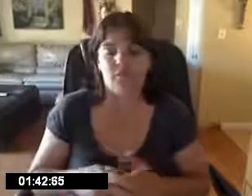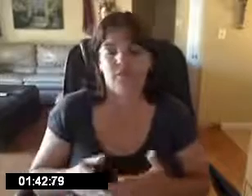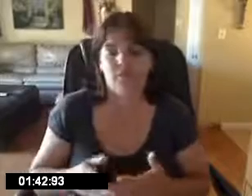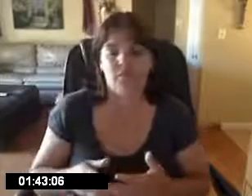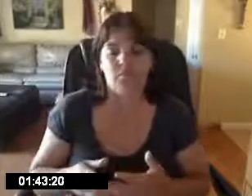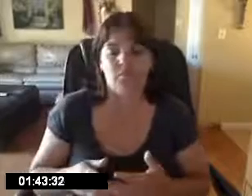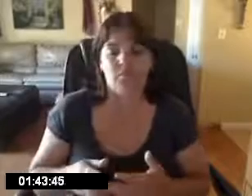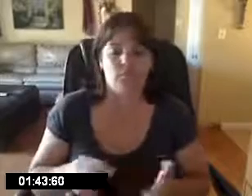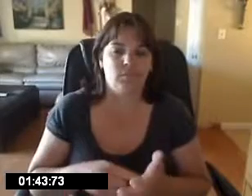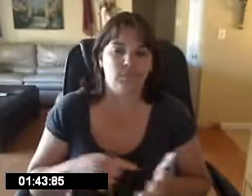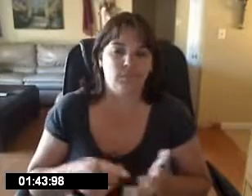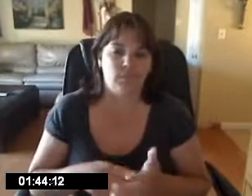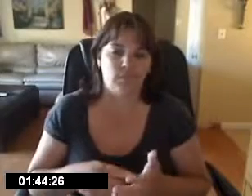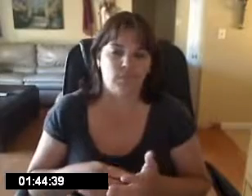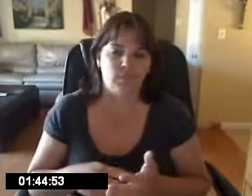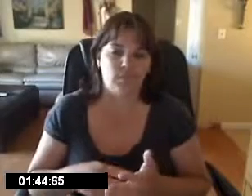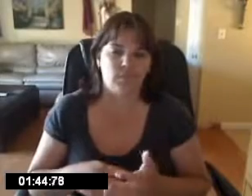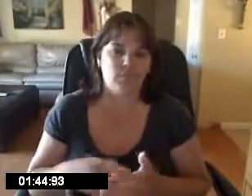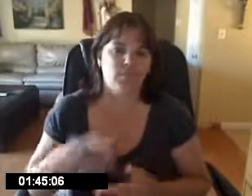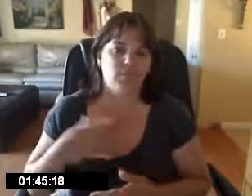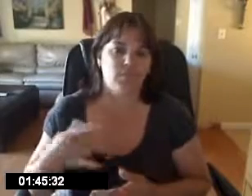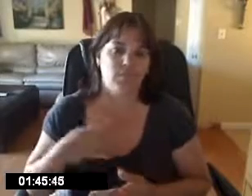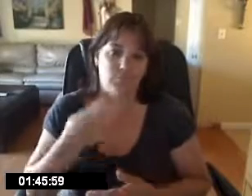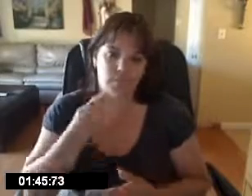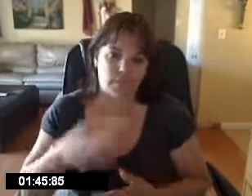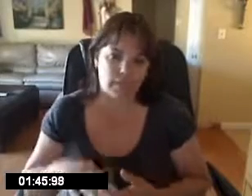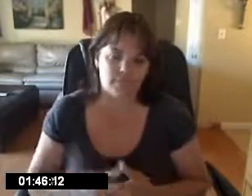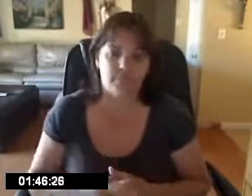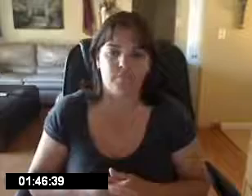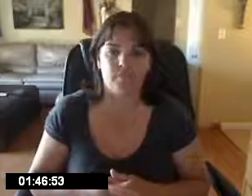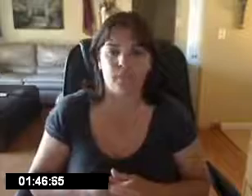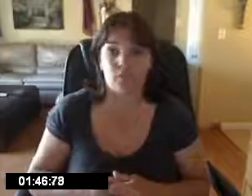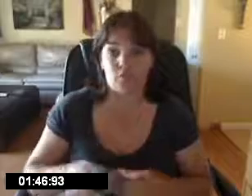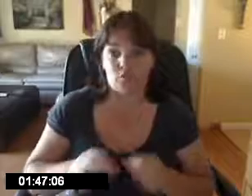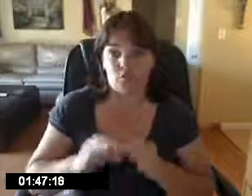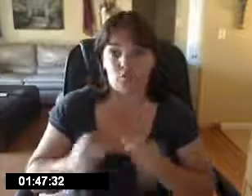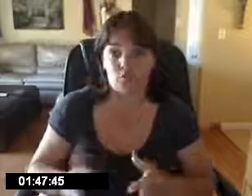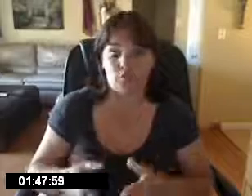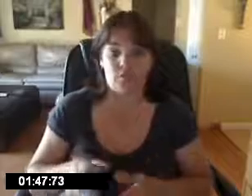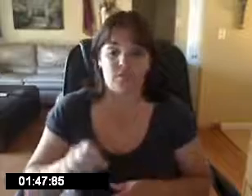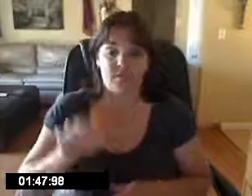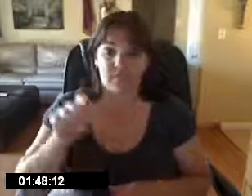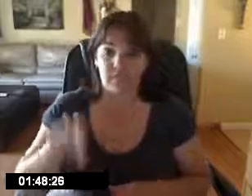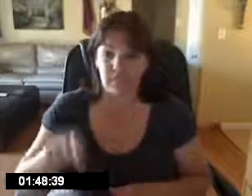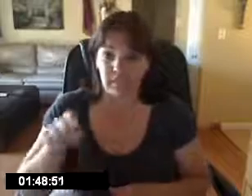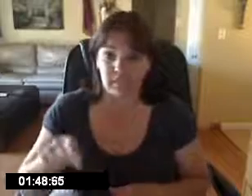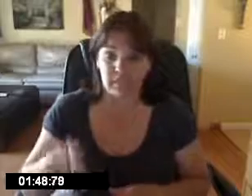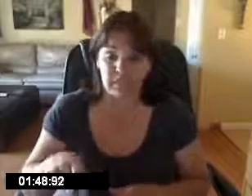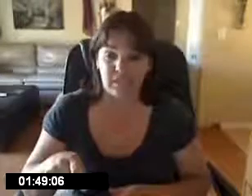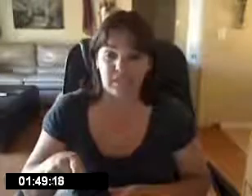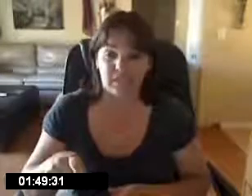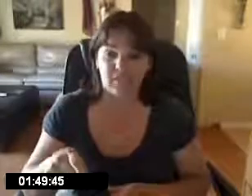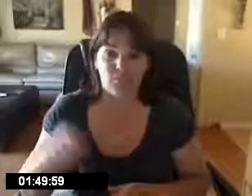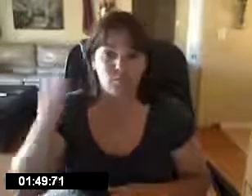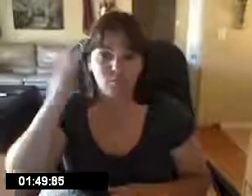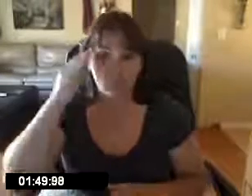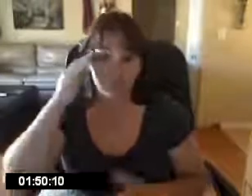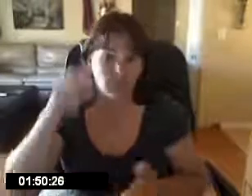as interpreters, we need to understand the intent of the message from who it's coming. So if a deaf person